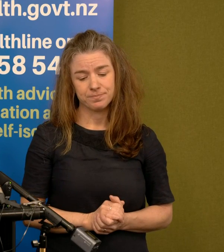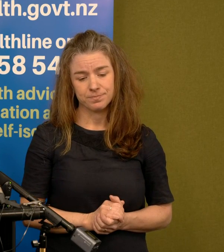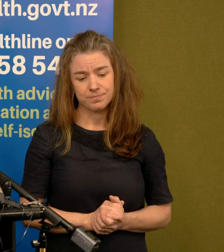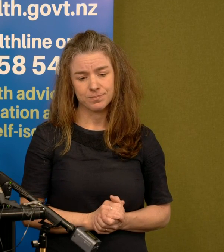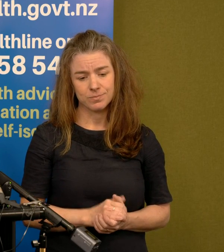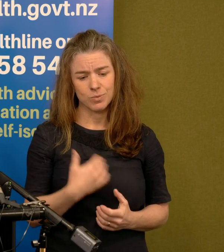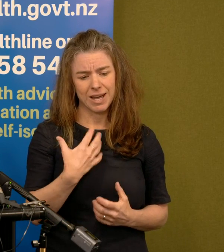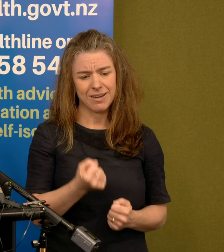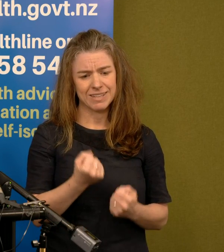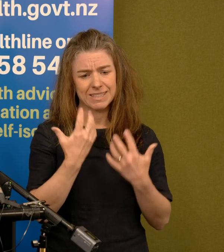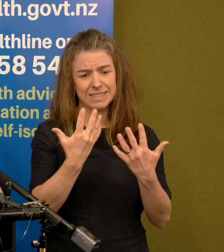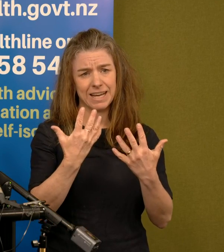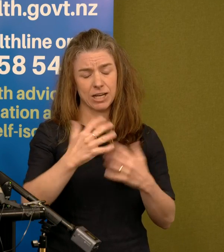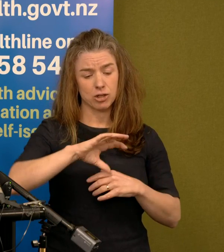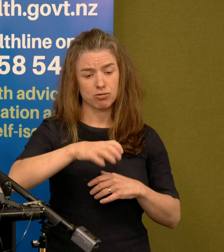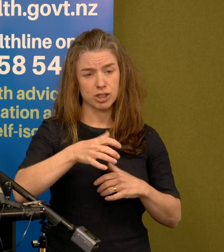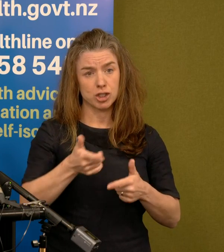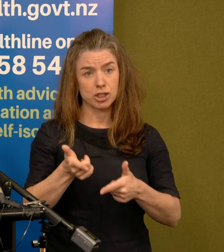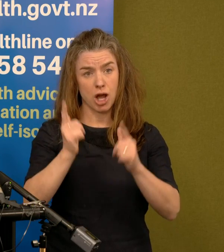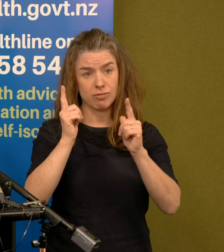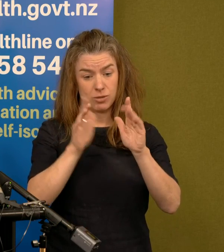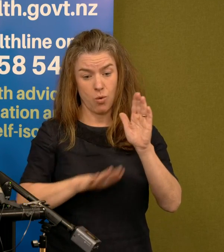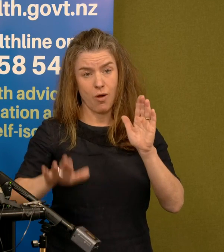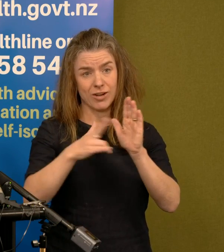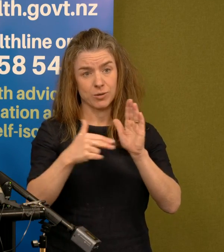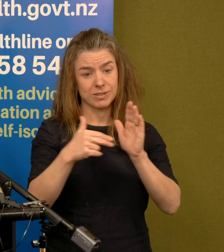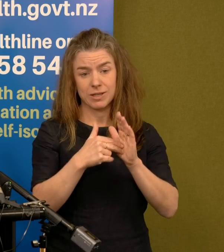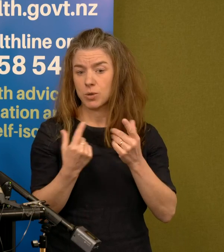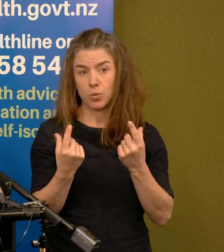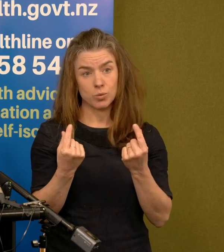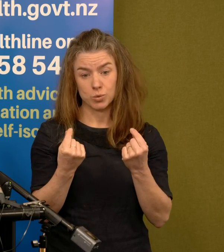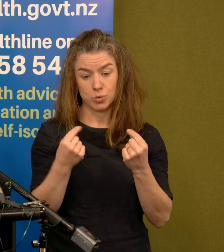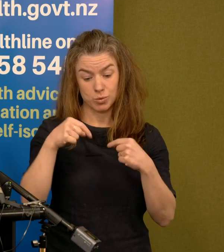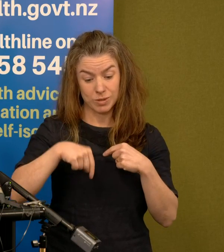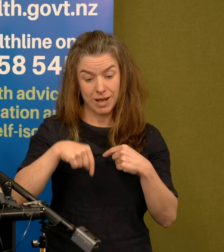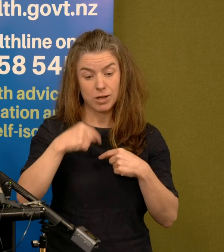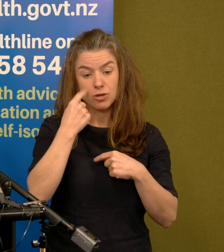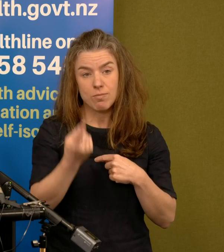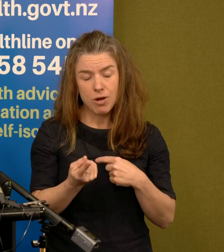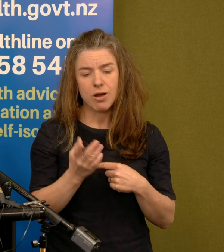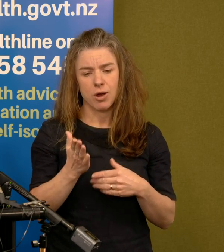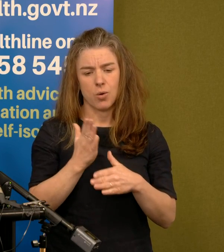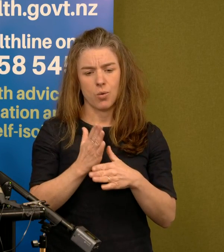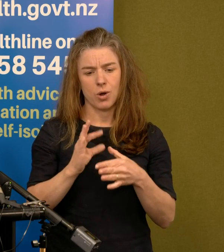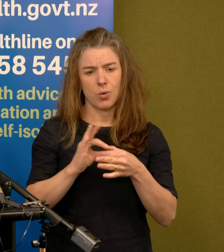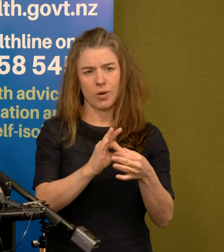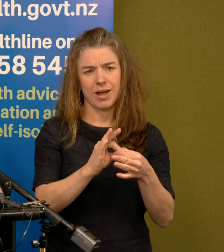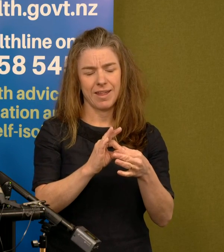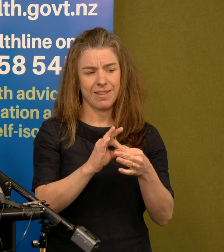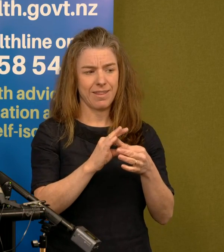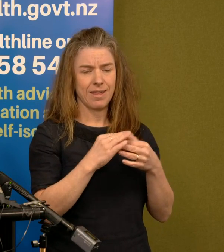regional directors are doing today and tomorrow is working specifically with their